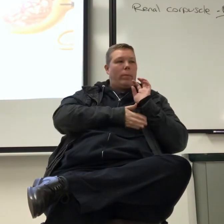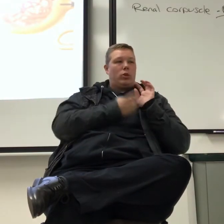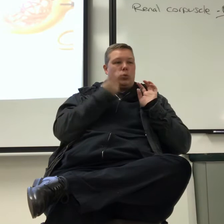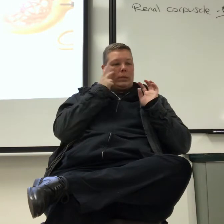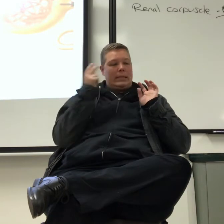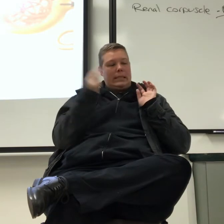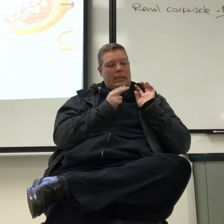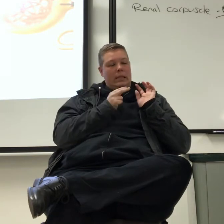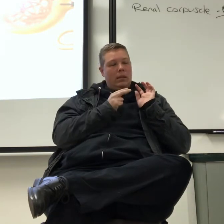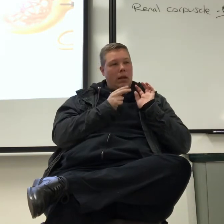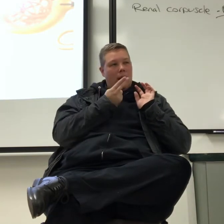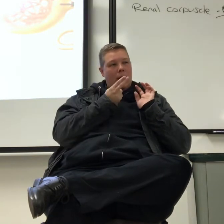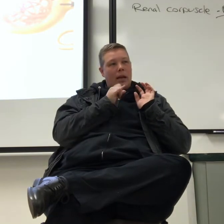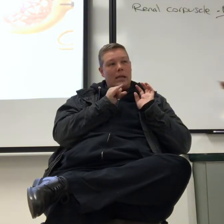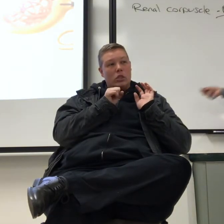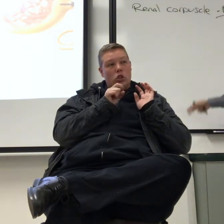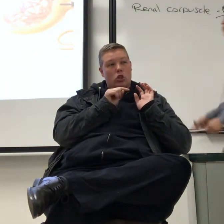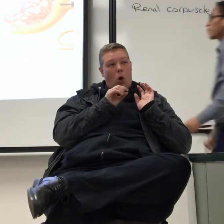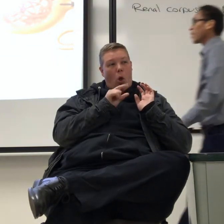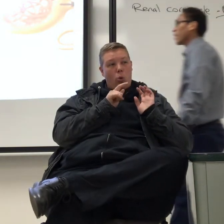or the histology.